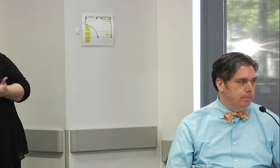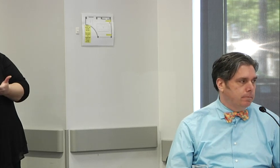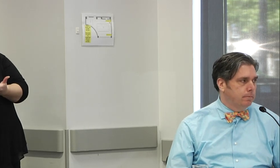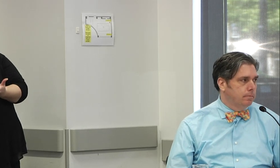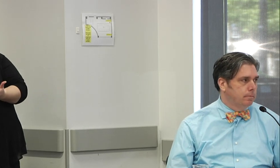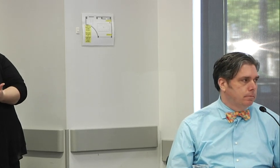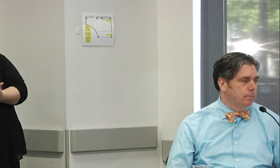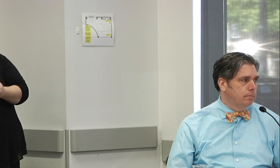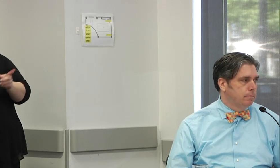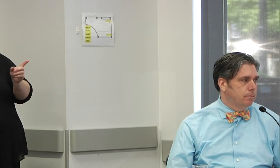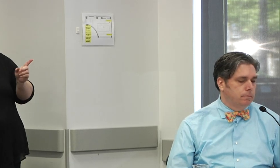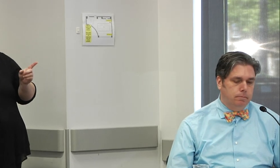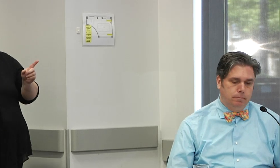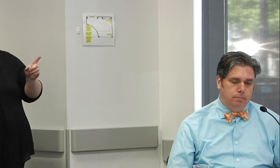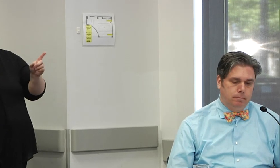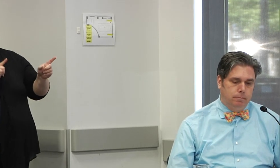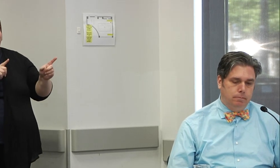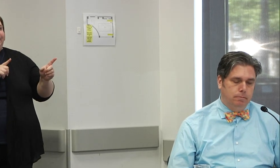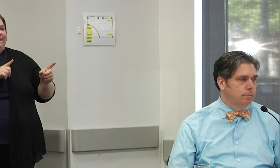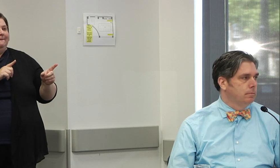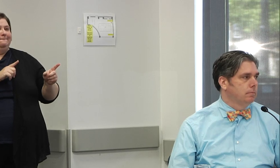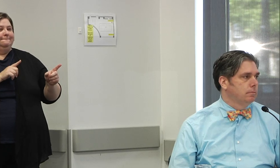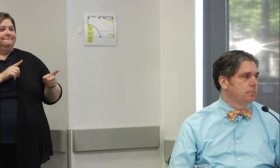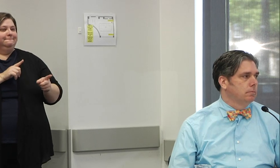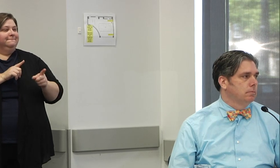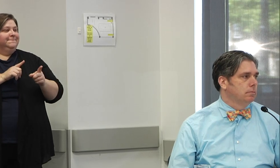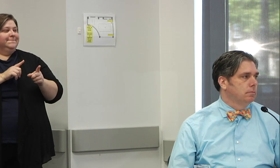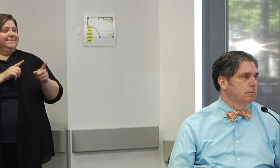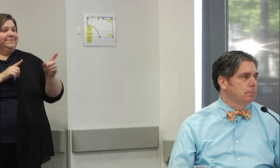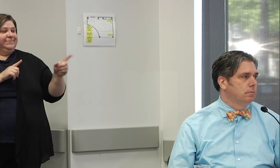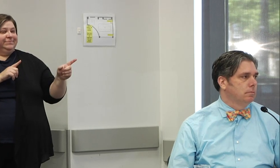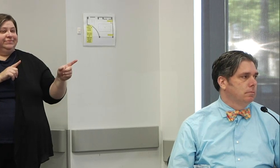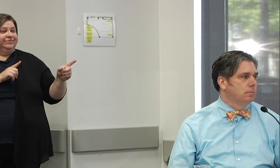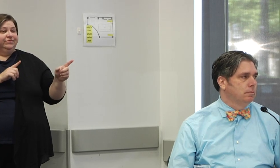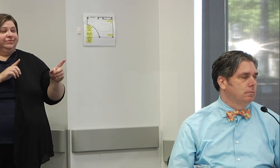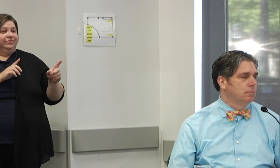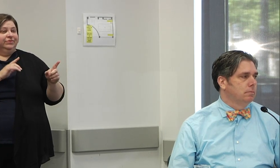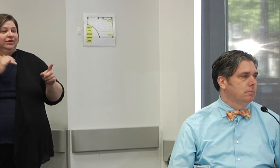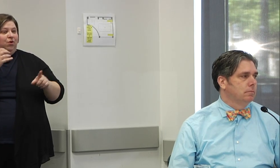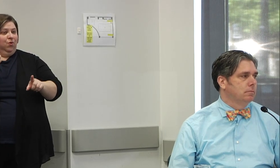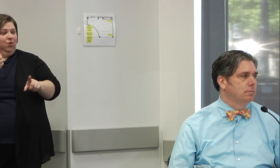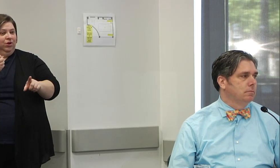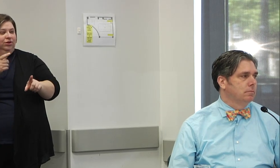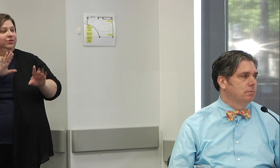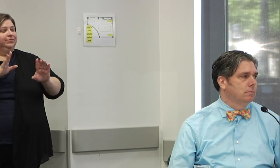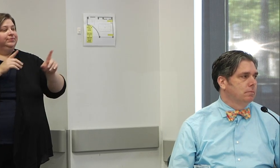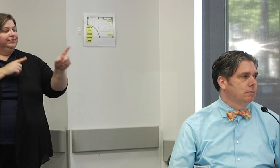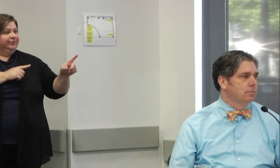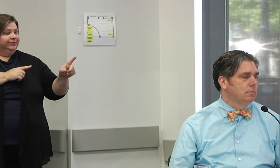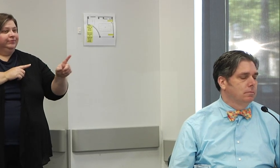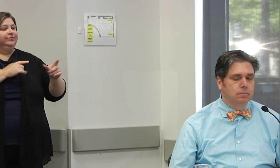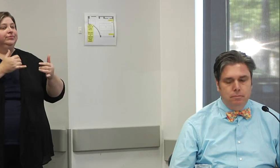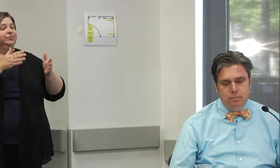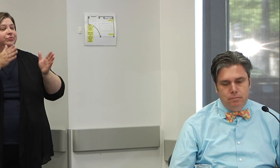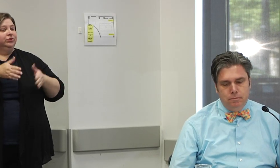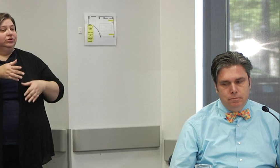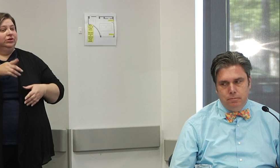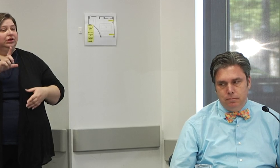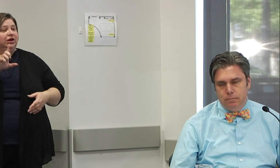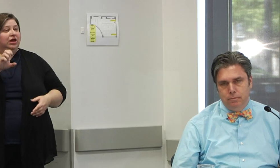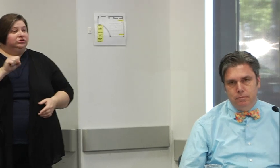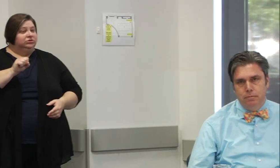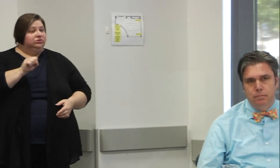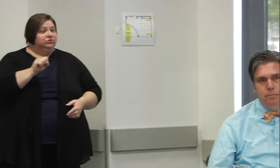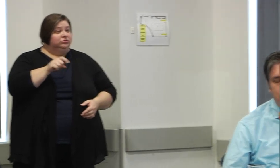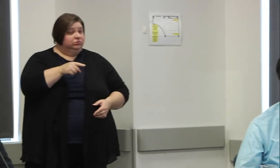We're going to try and go not to 10 signature again. To Les Seitz. Les, are you there?